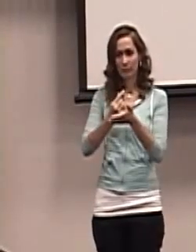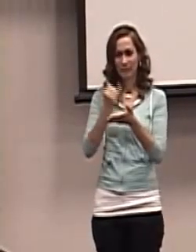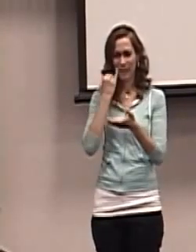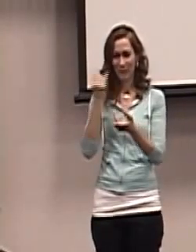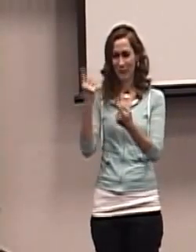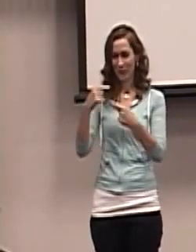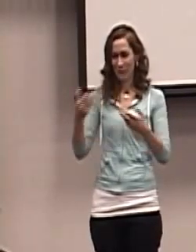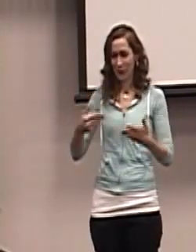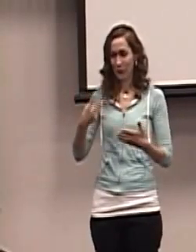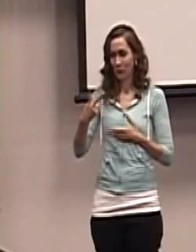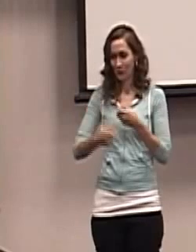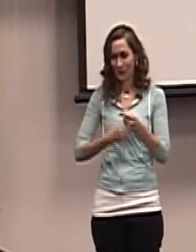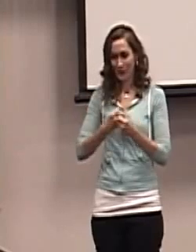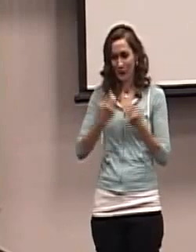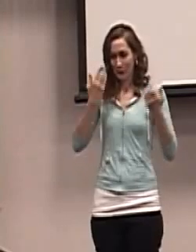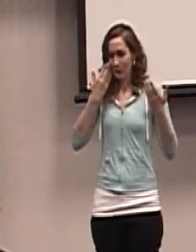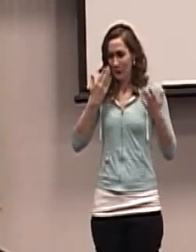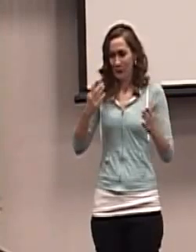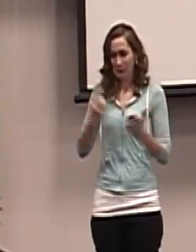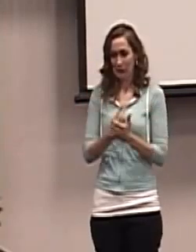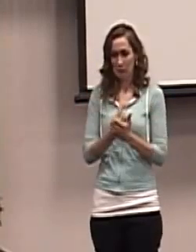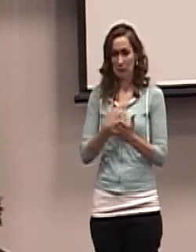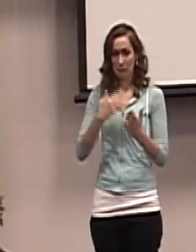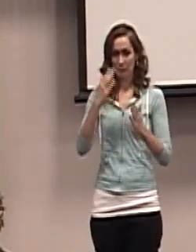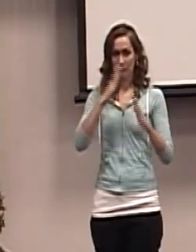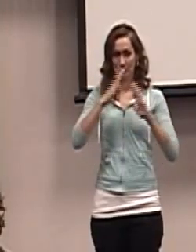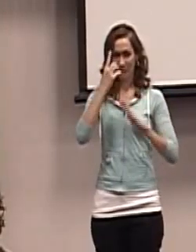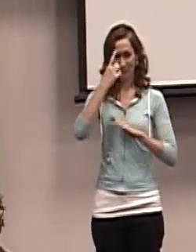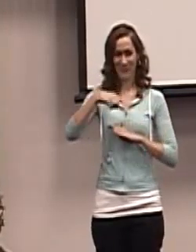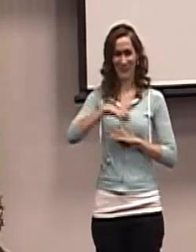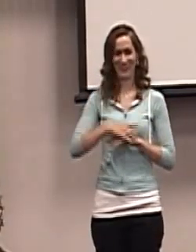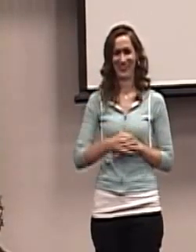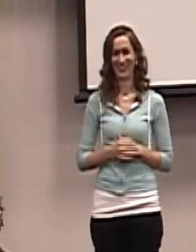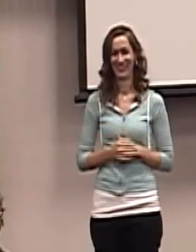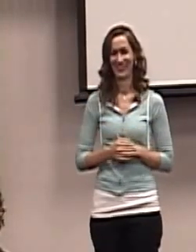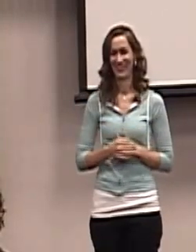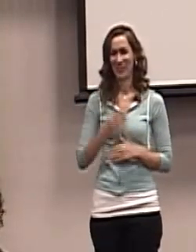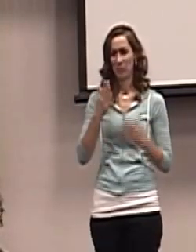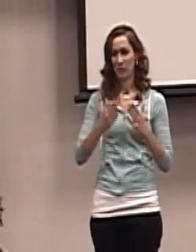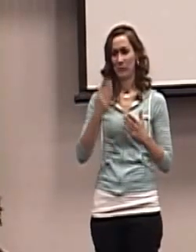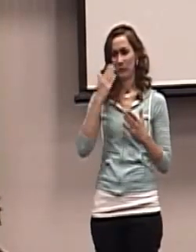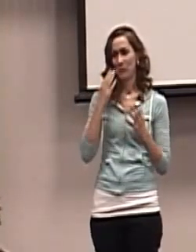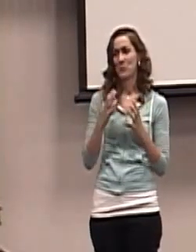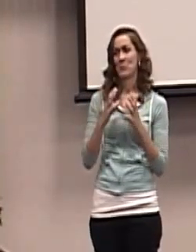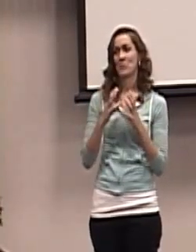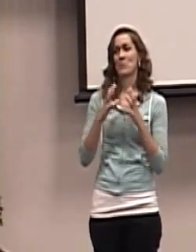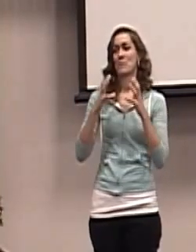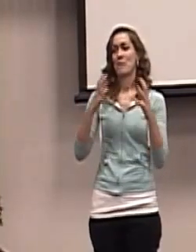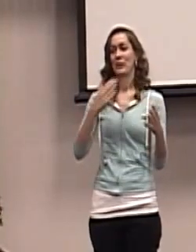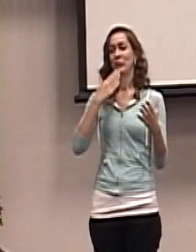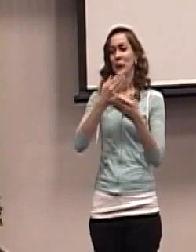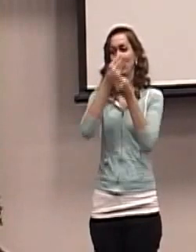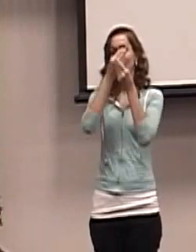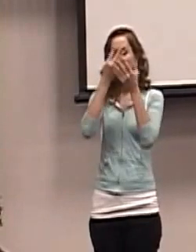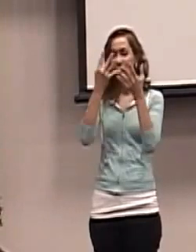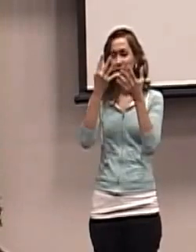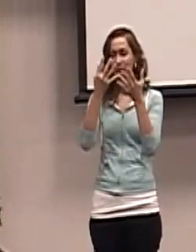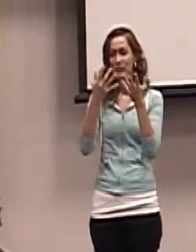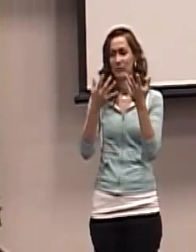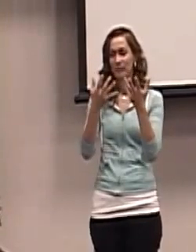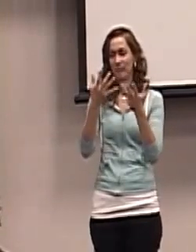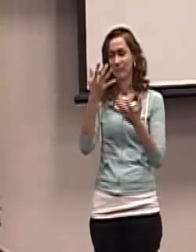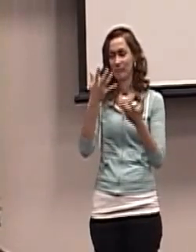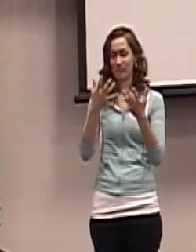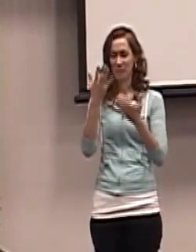you. Okay. You may know so much of the good news that you have a hard time sorting out some stuff. But